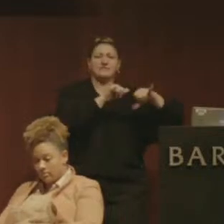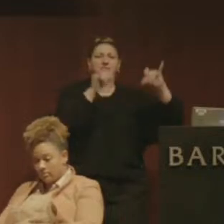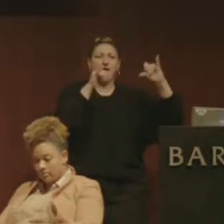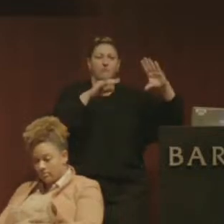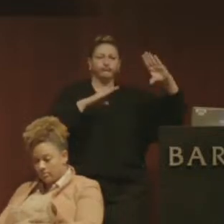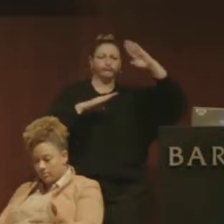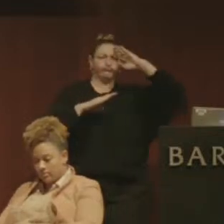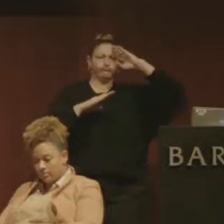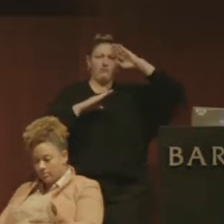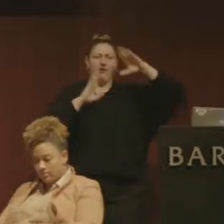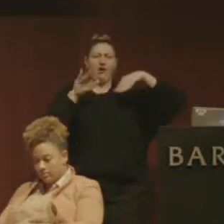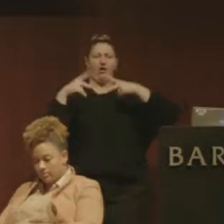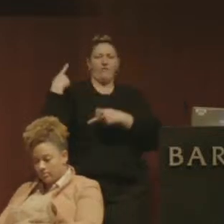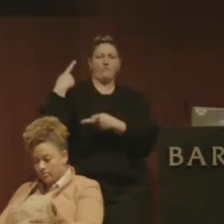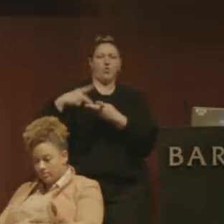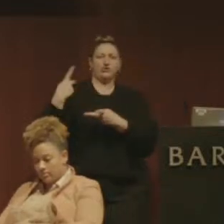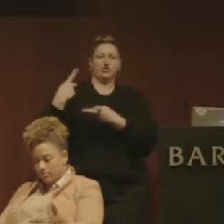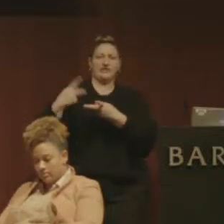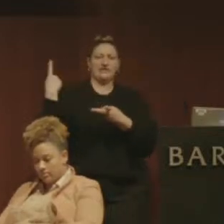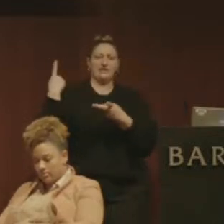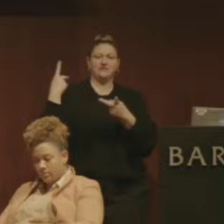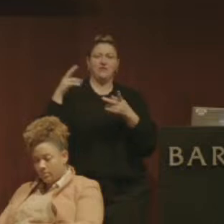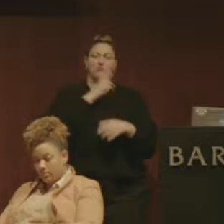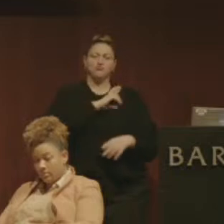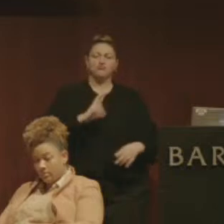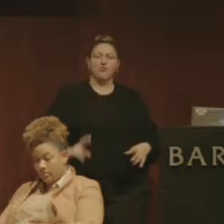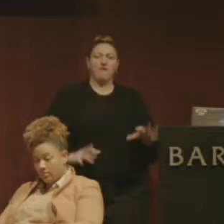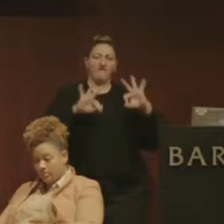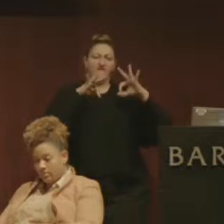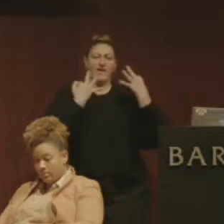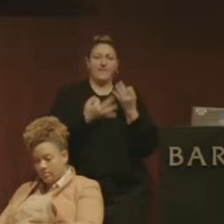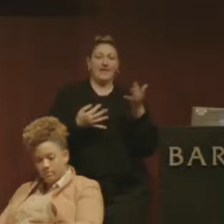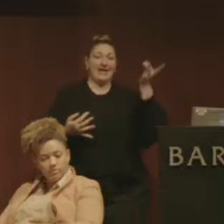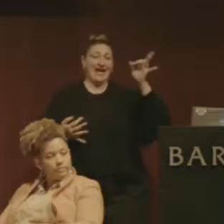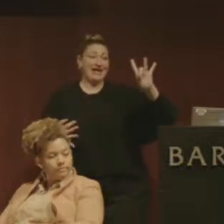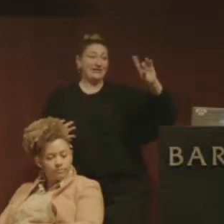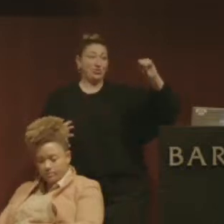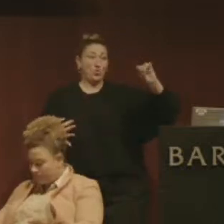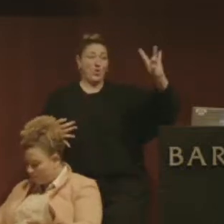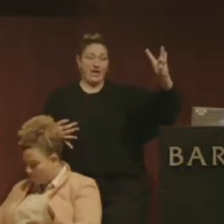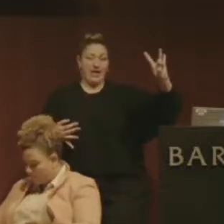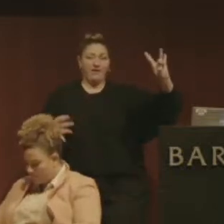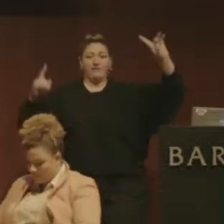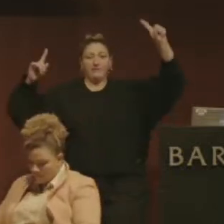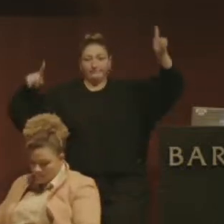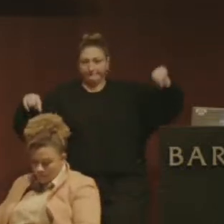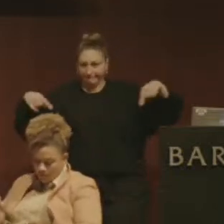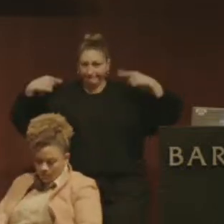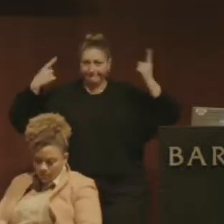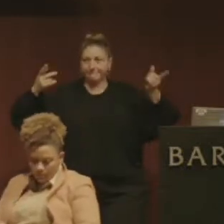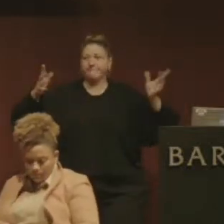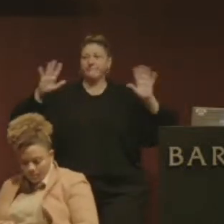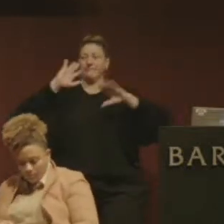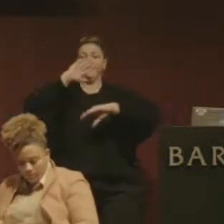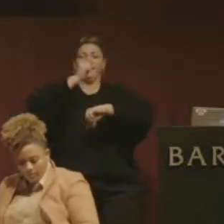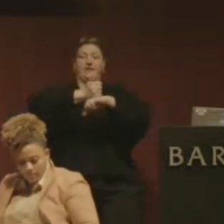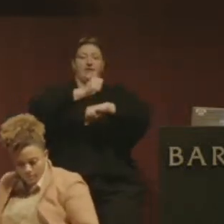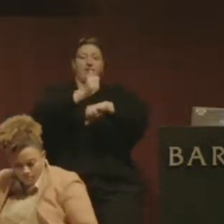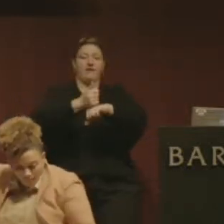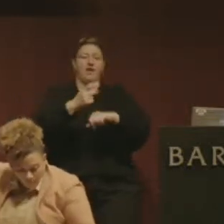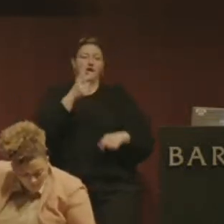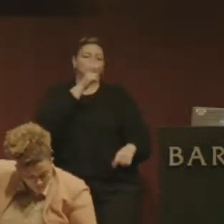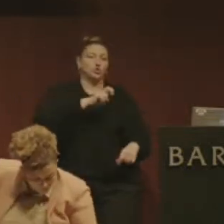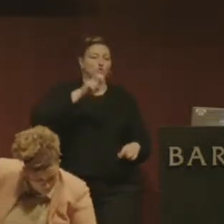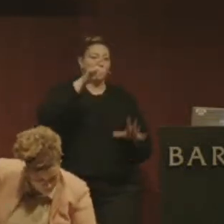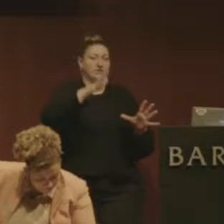of the Portuguese royal family in 1808. For the last three decades, urban planners in the Bahian Department of Tourism have